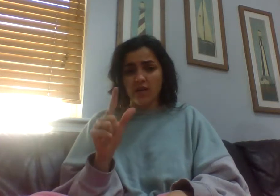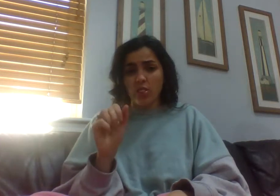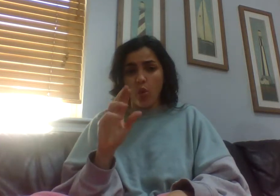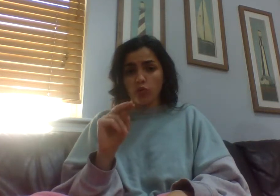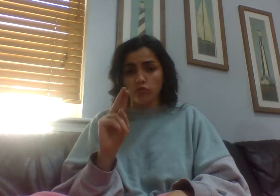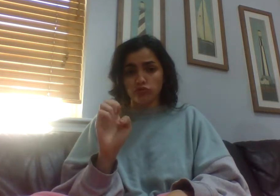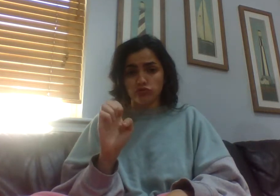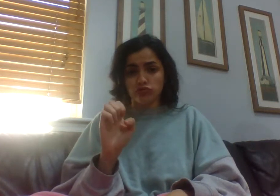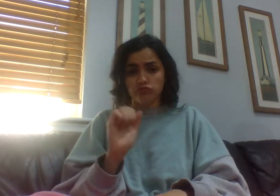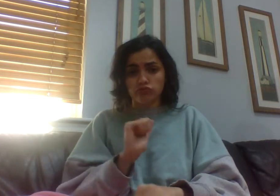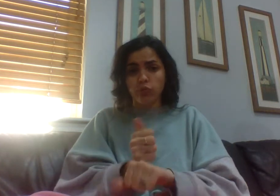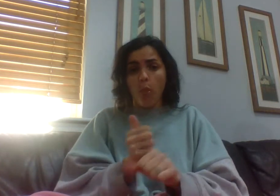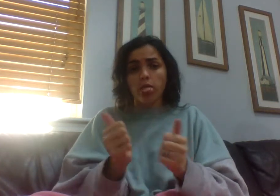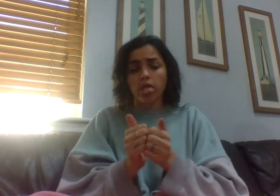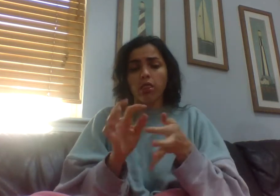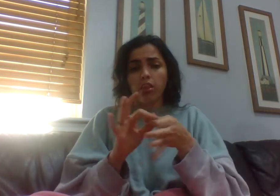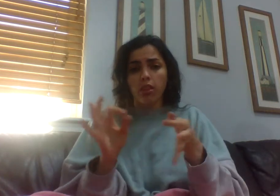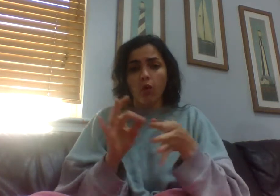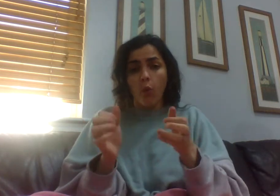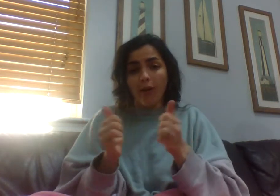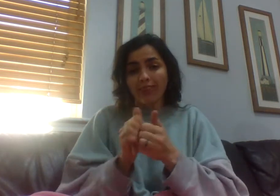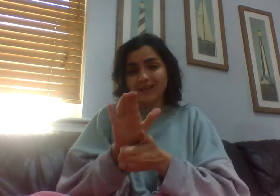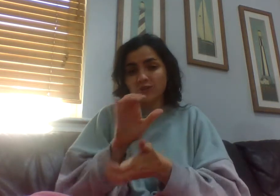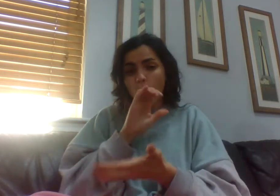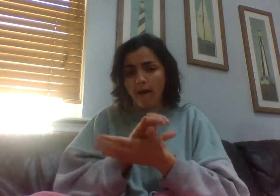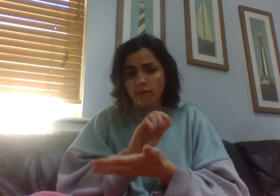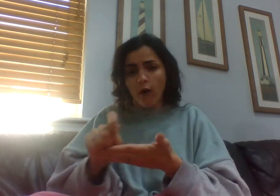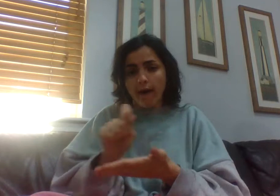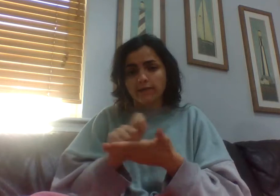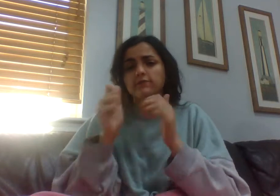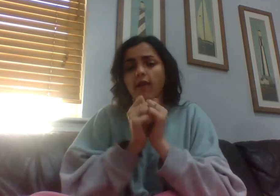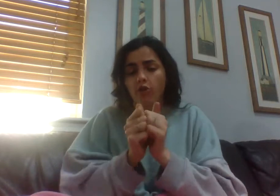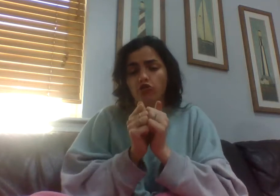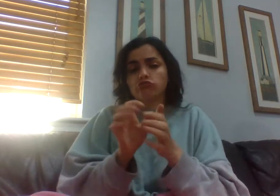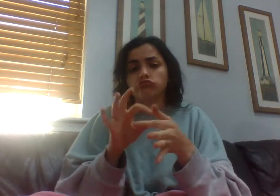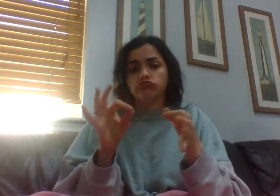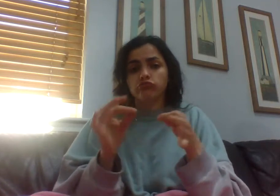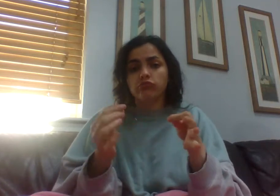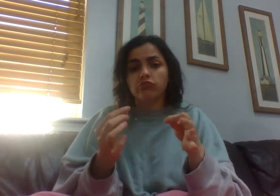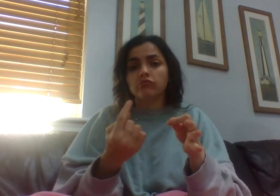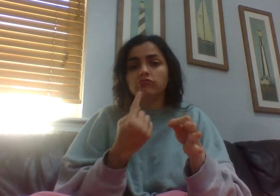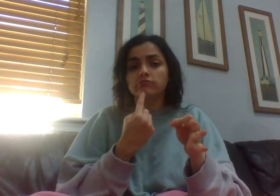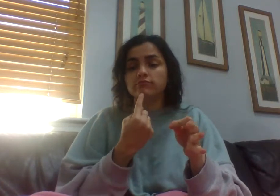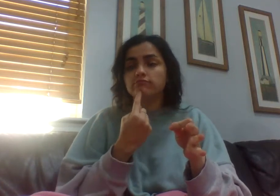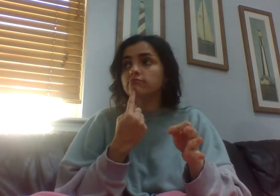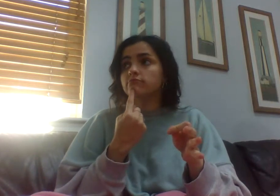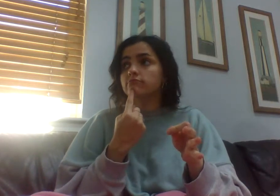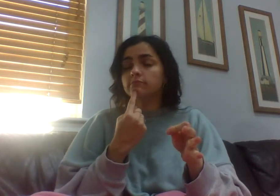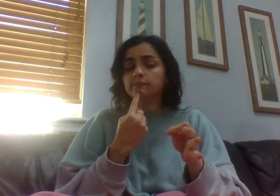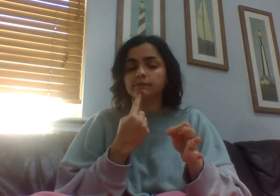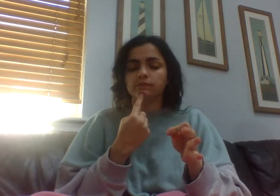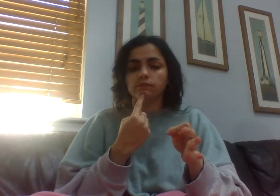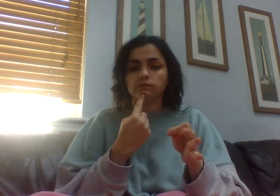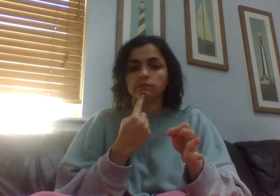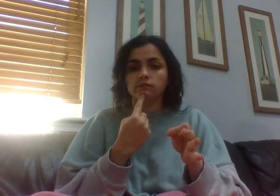with his wife, of course, as they write here, the discrimination